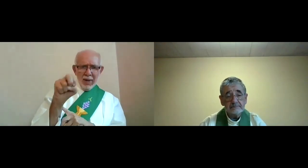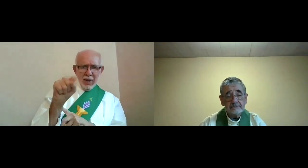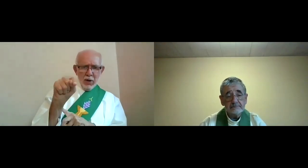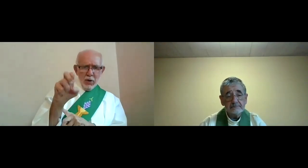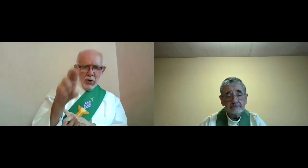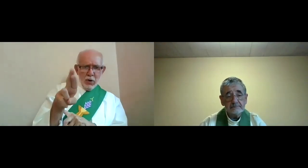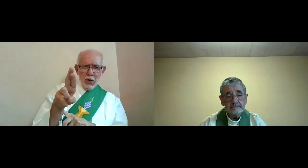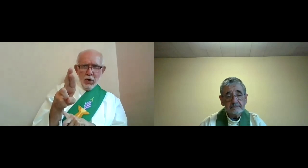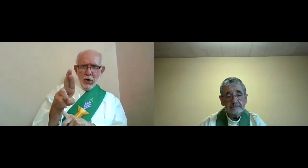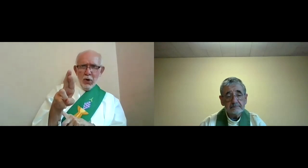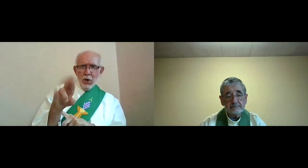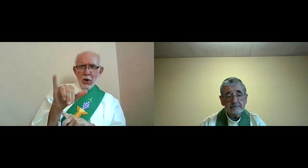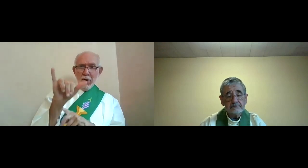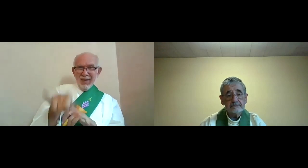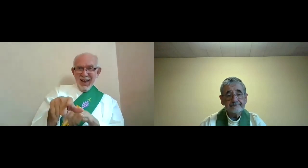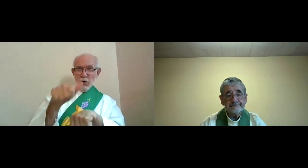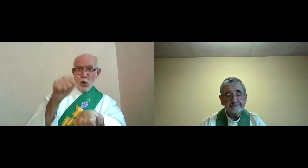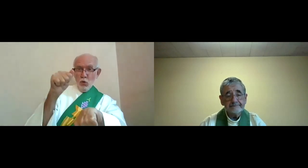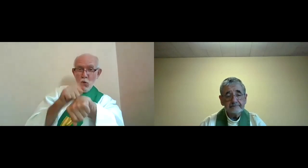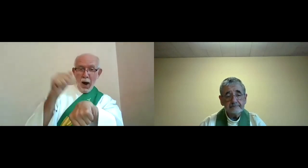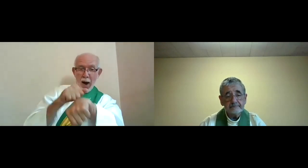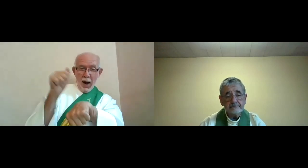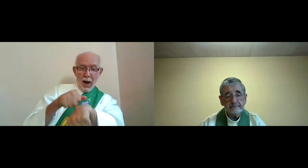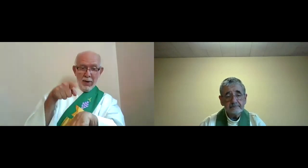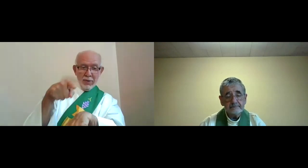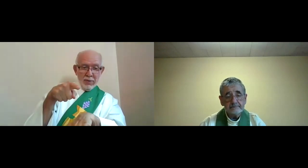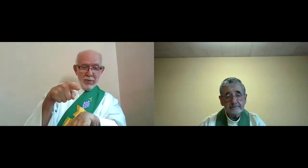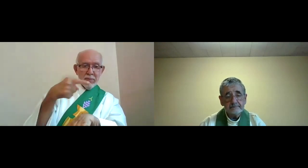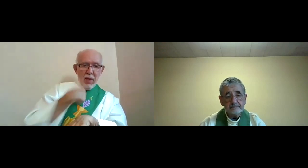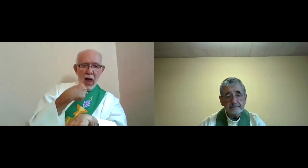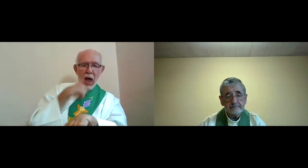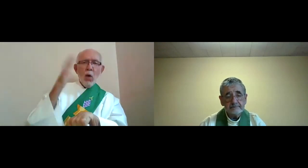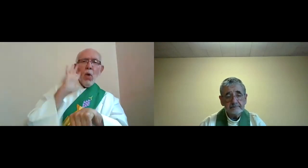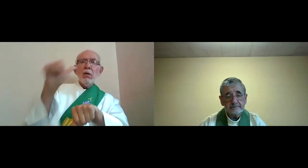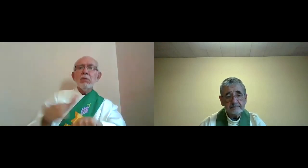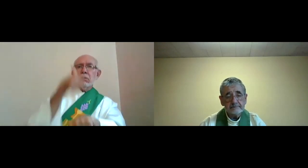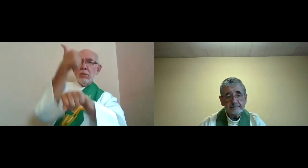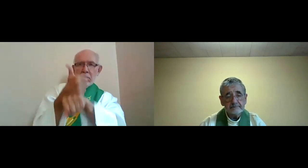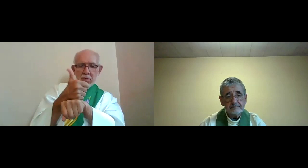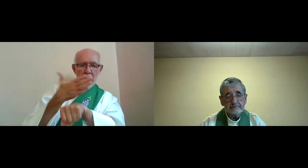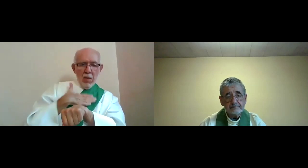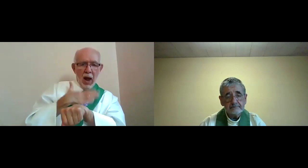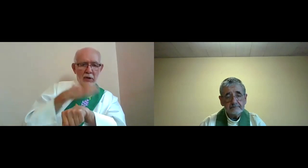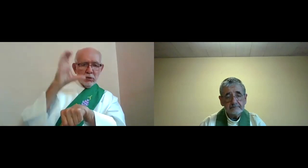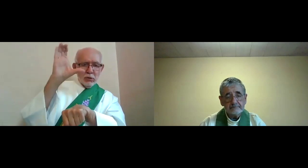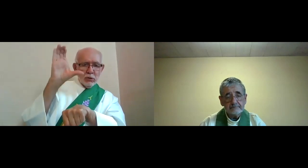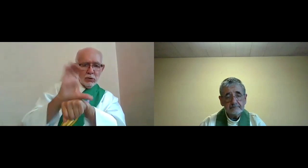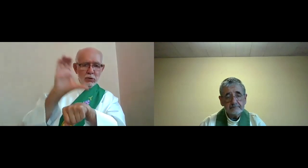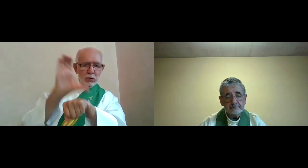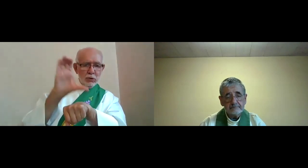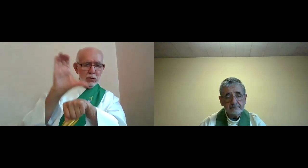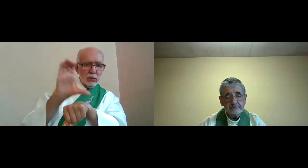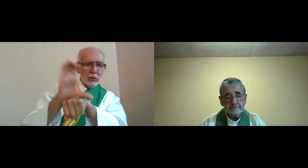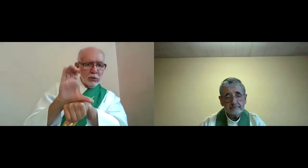You are Peter, and upon this rock I will build